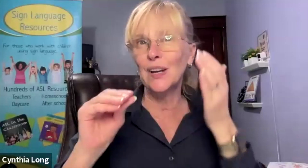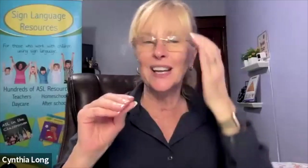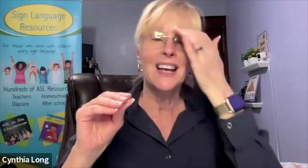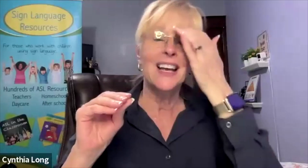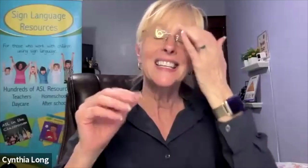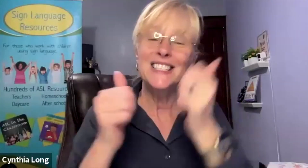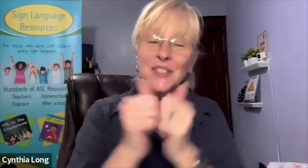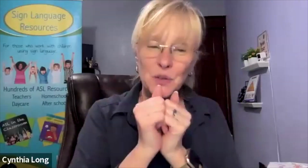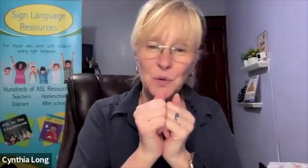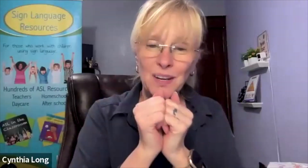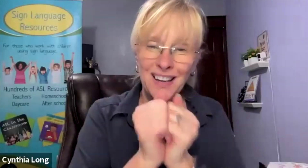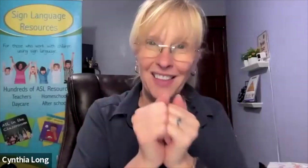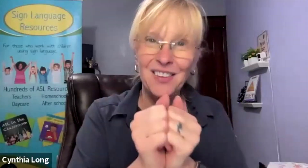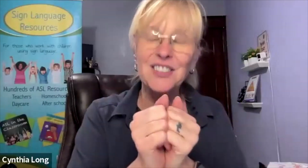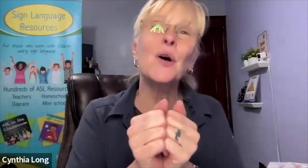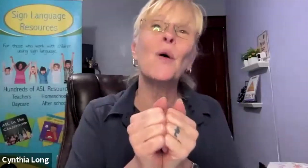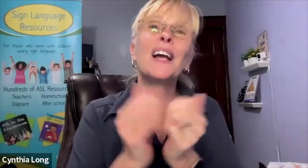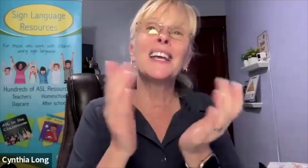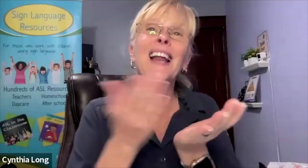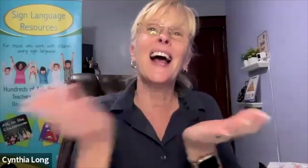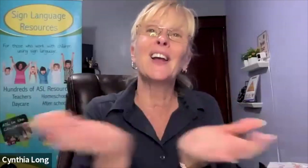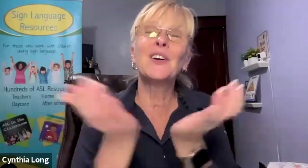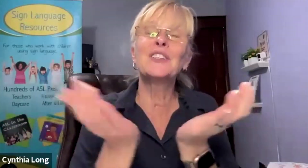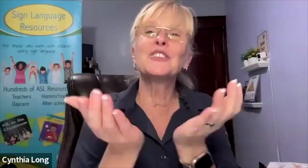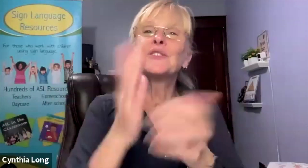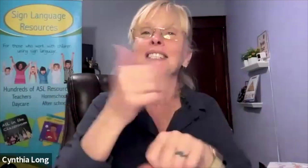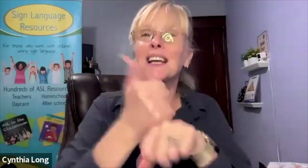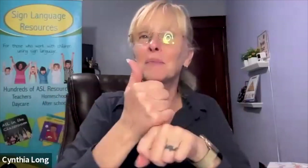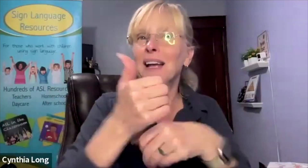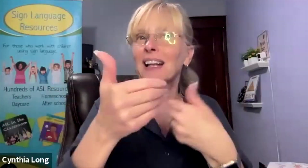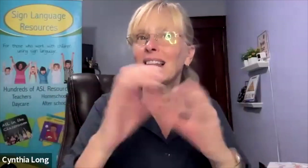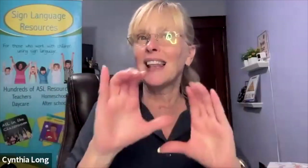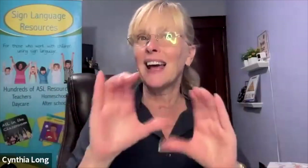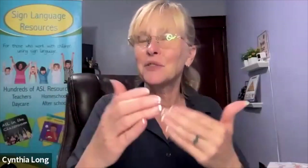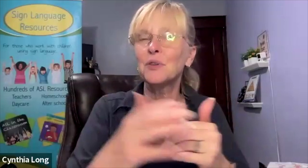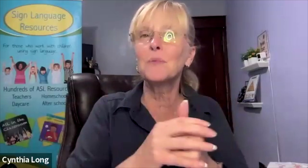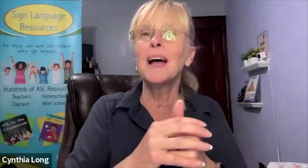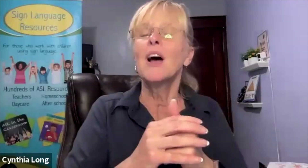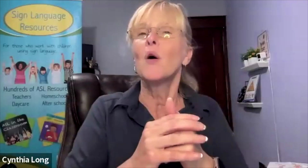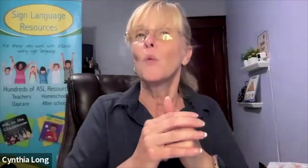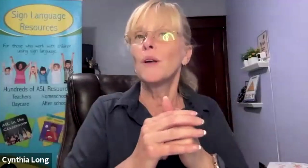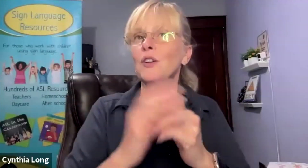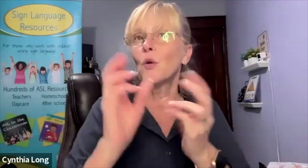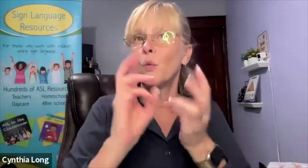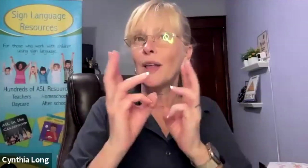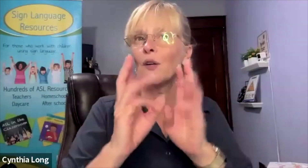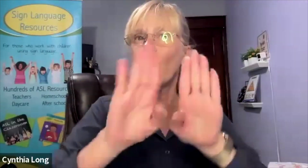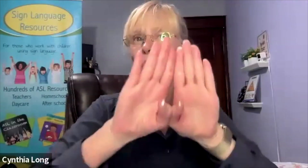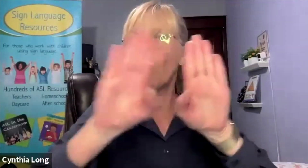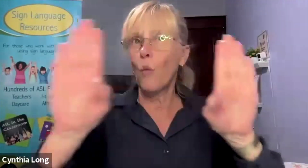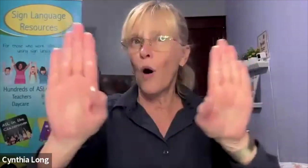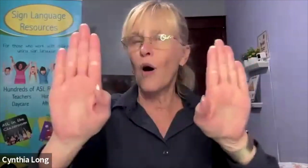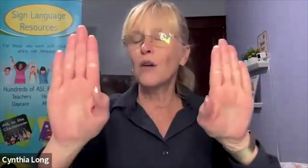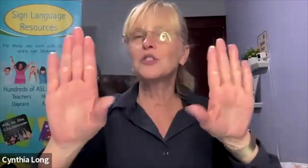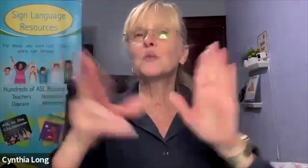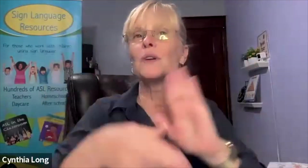learning together. So again, I encourage you to set up that classroom with your weather on the wall to